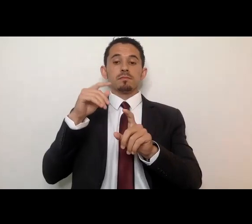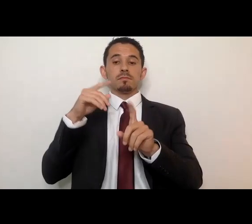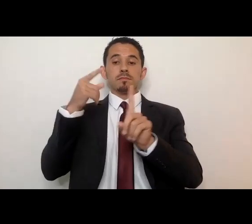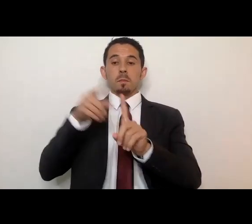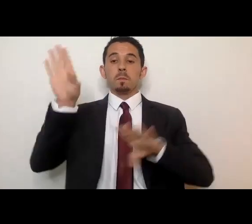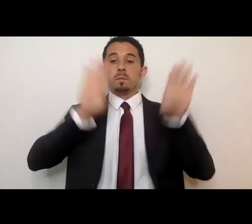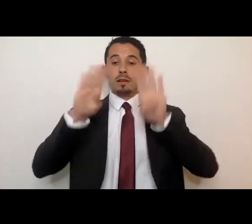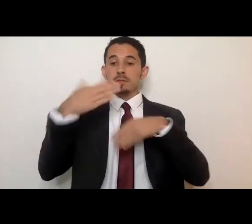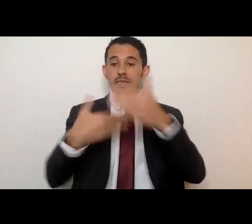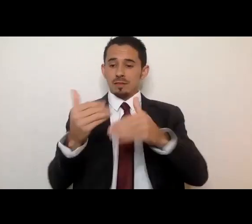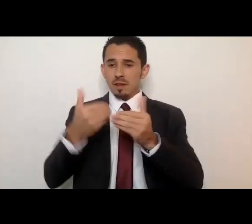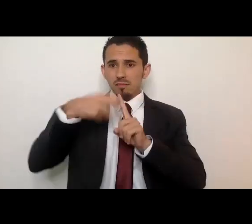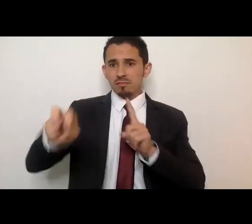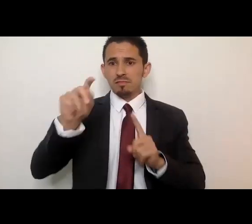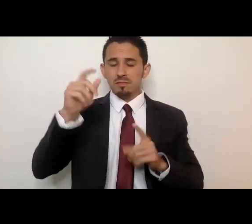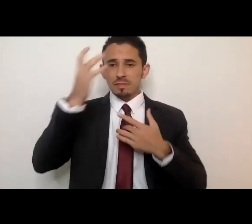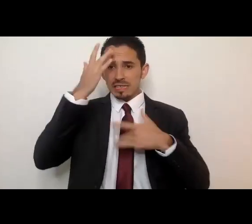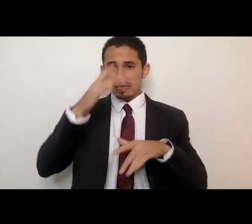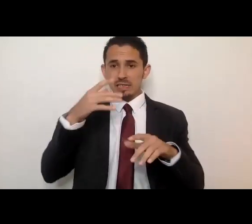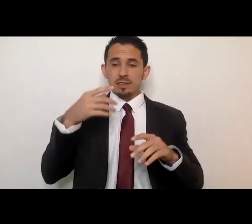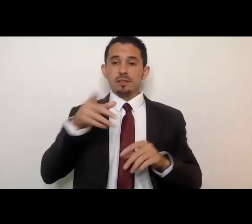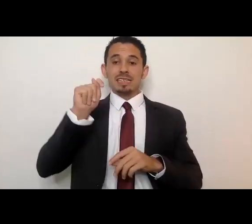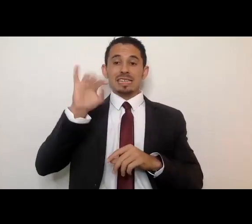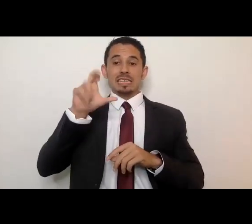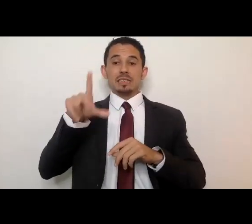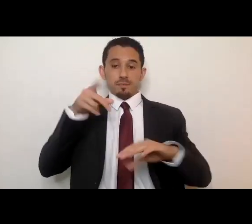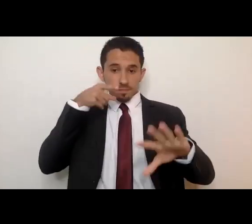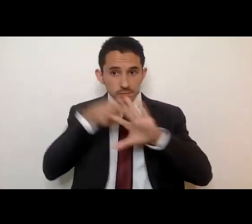see an increase in the incidence of tick-borne diseases.